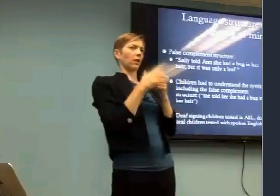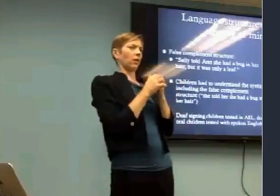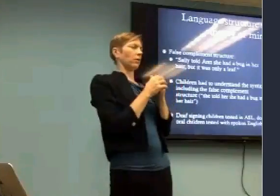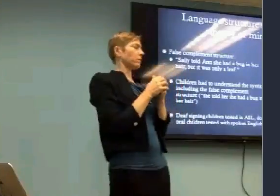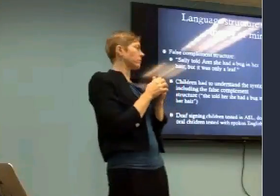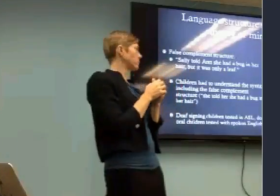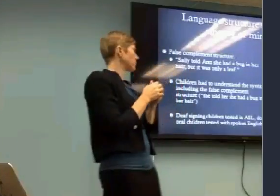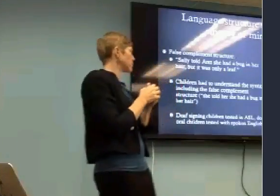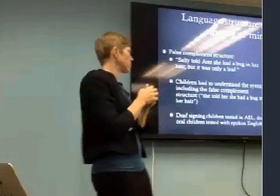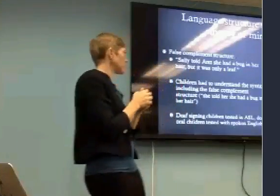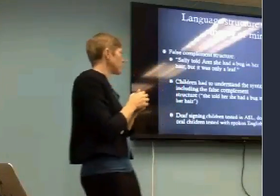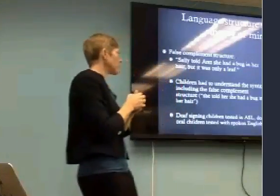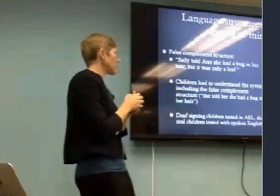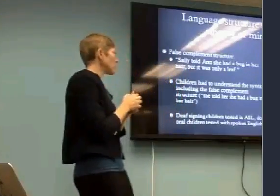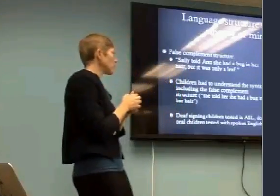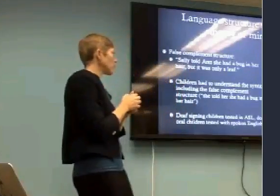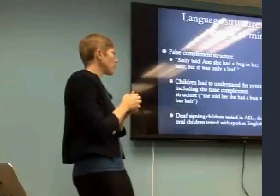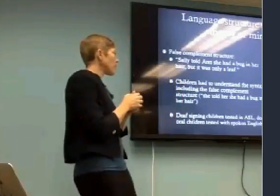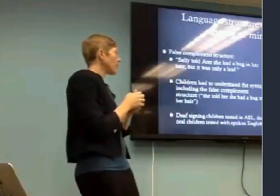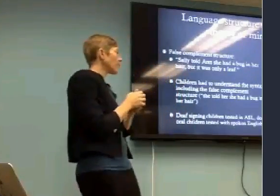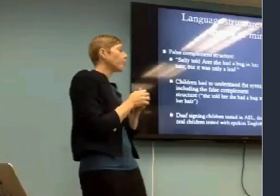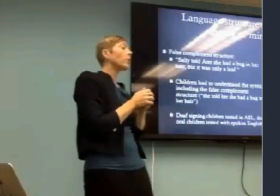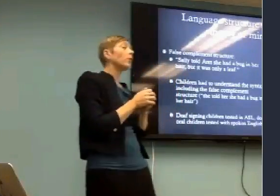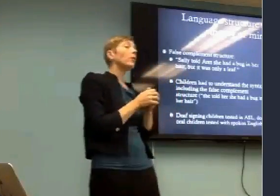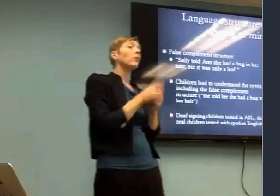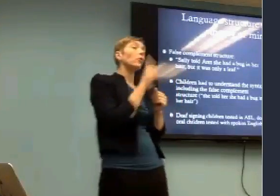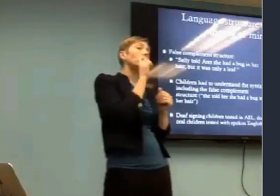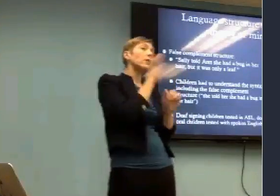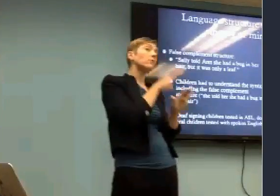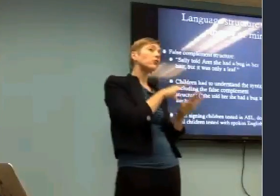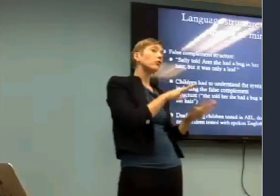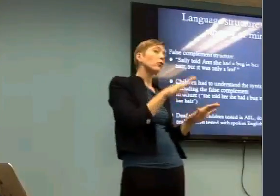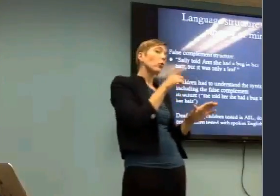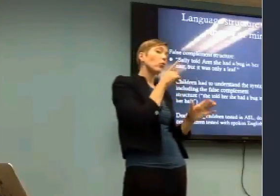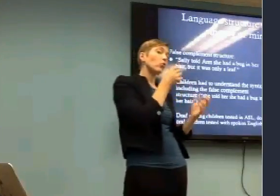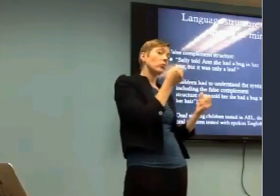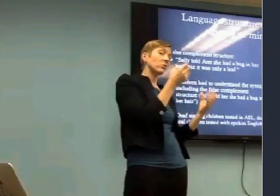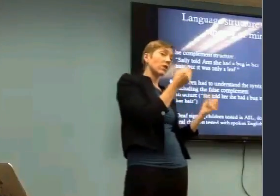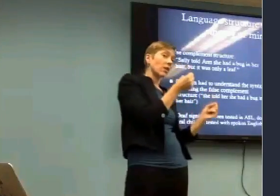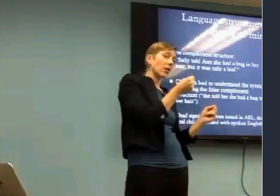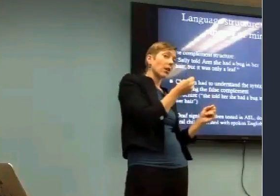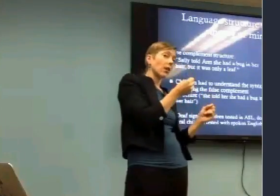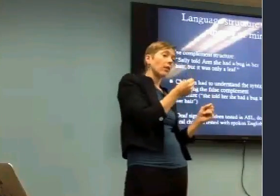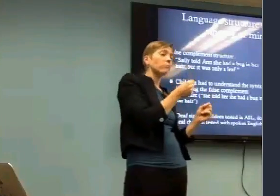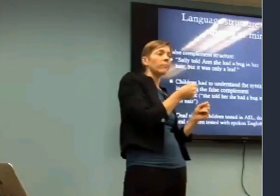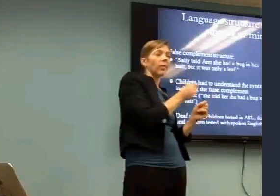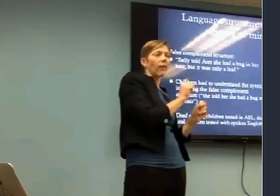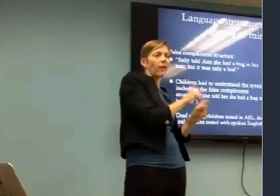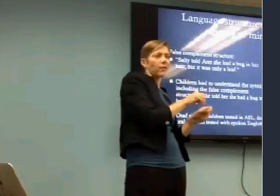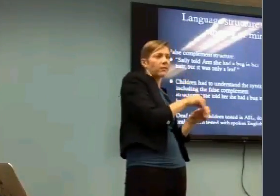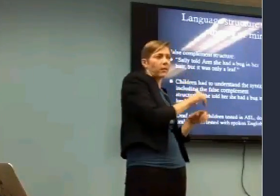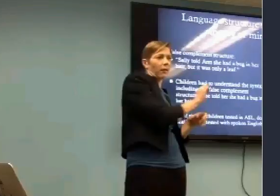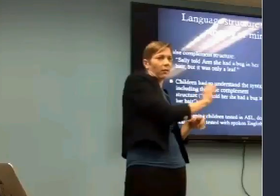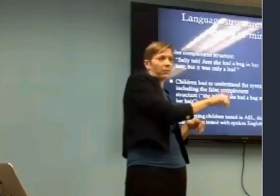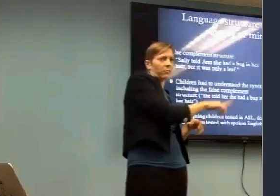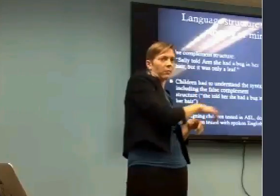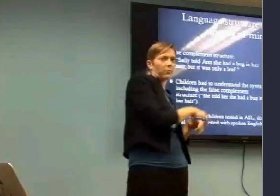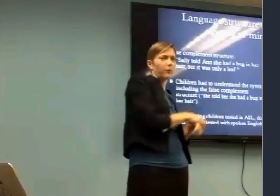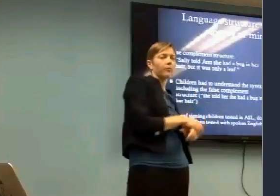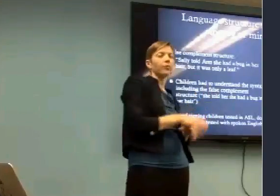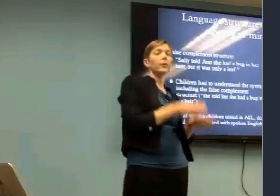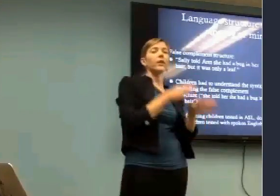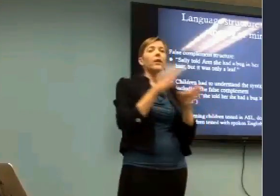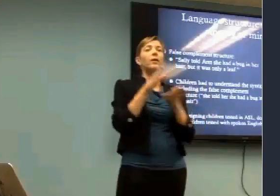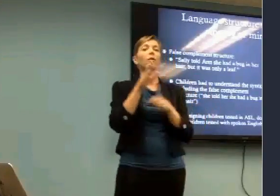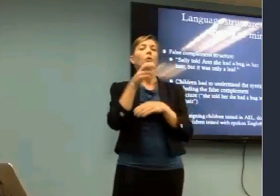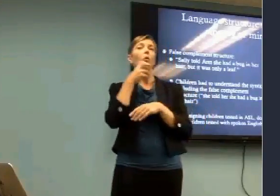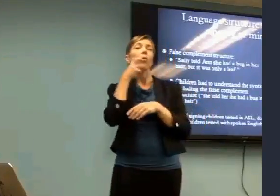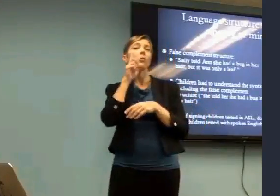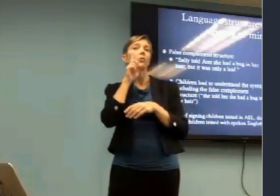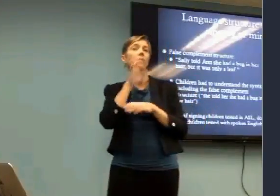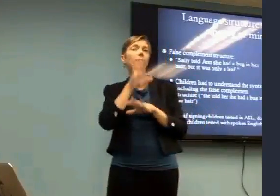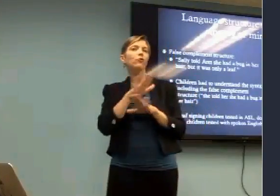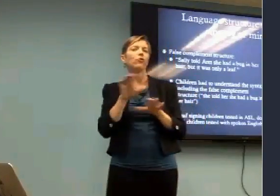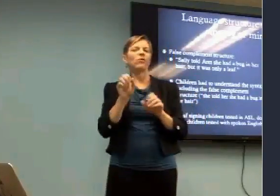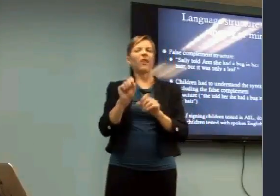parallel complement structure in ASL to spoken English. So for deaf children who use sign language, the question was asked in